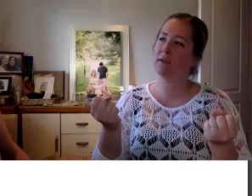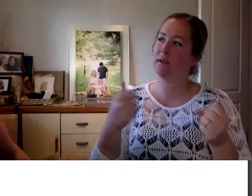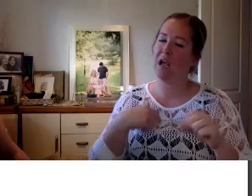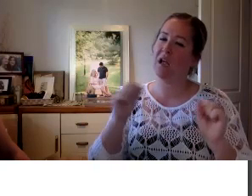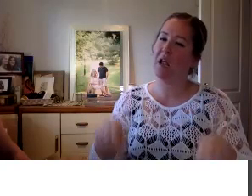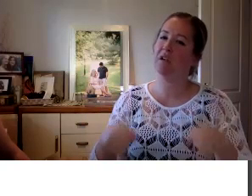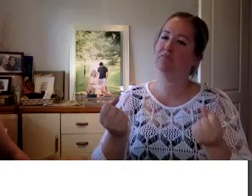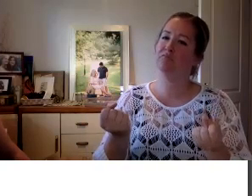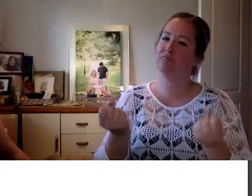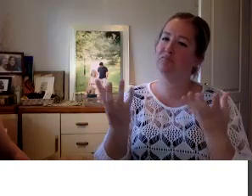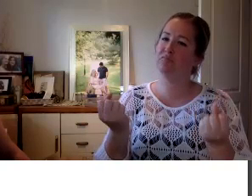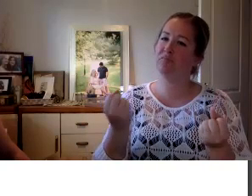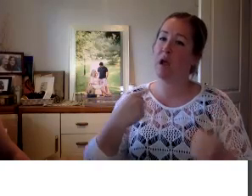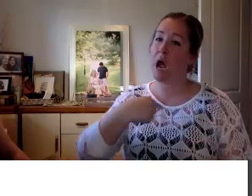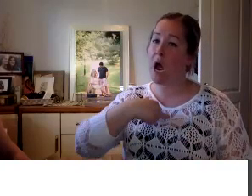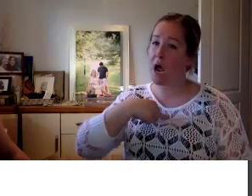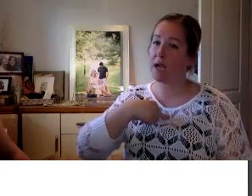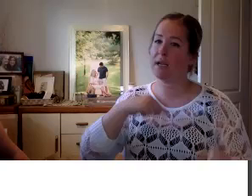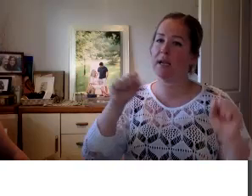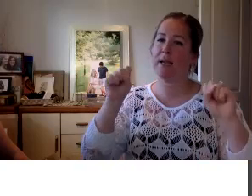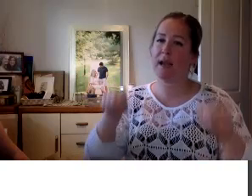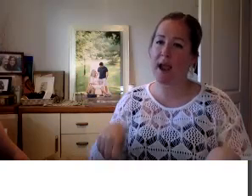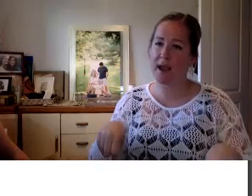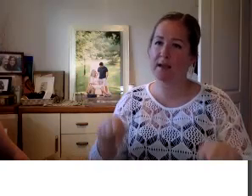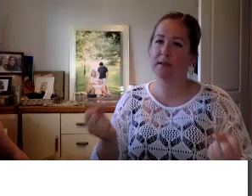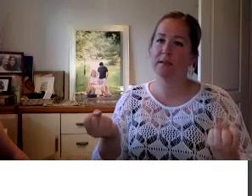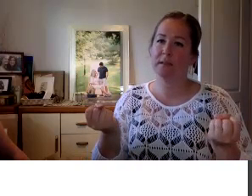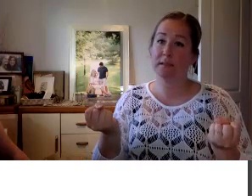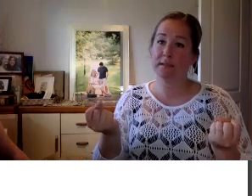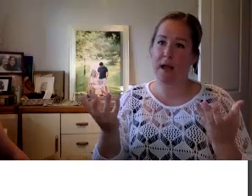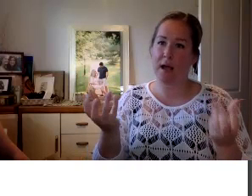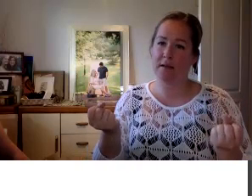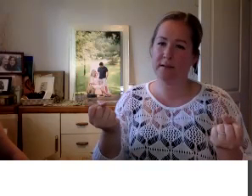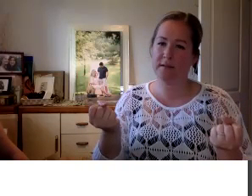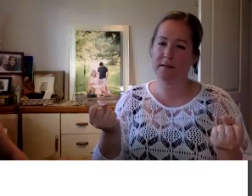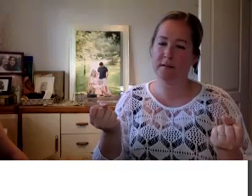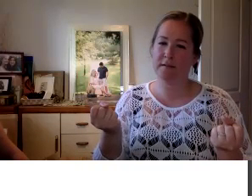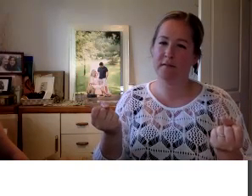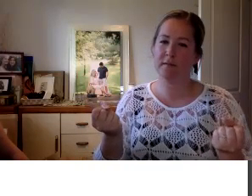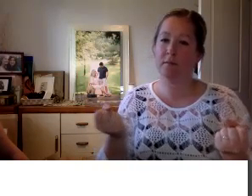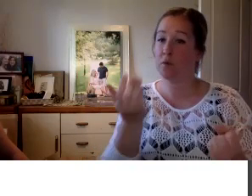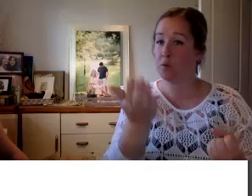I can sign. I can sign with you. I can sign